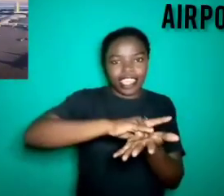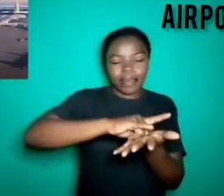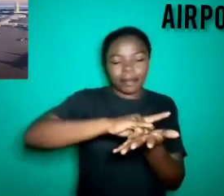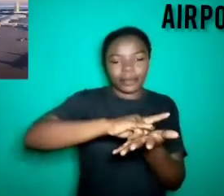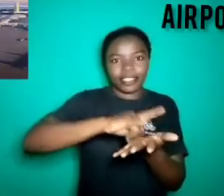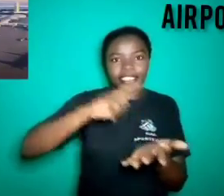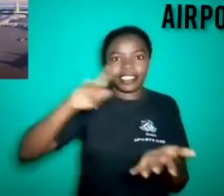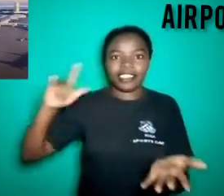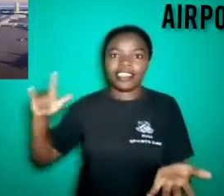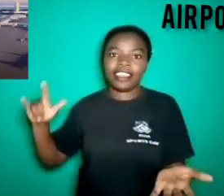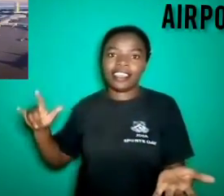Airport.